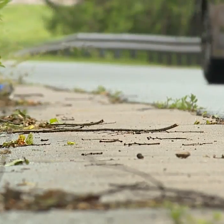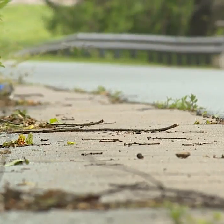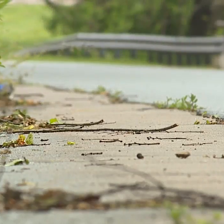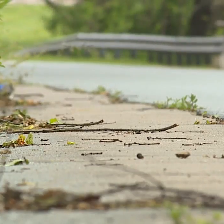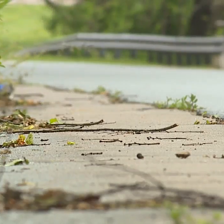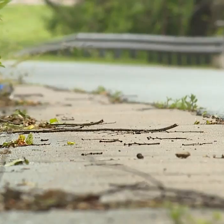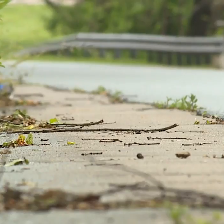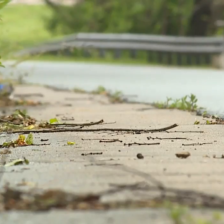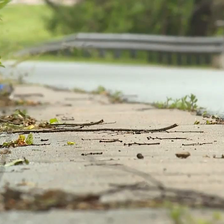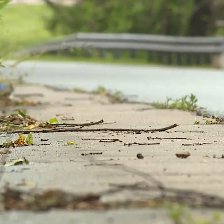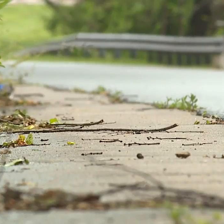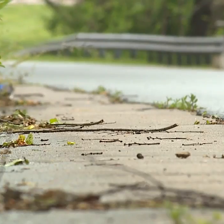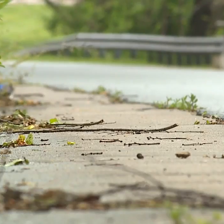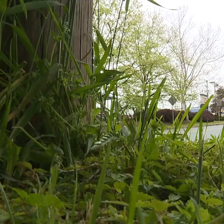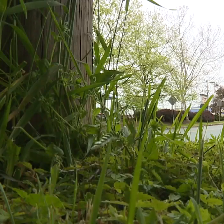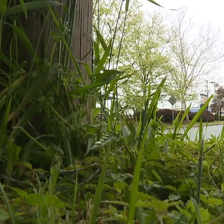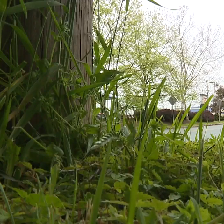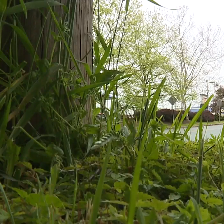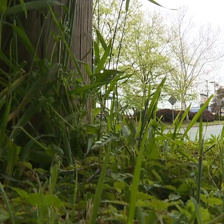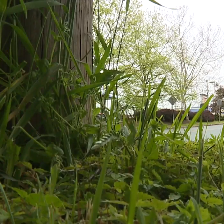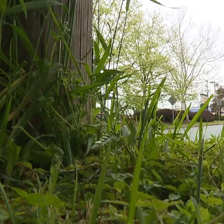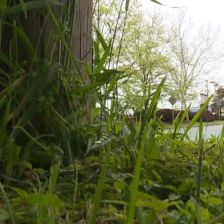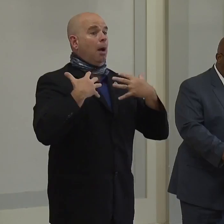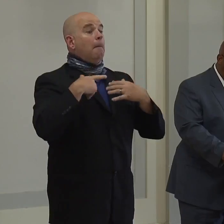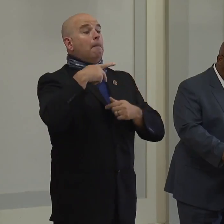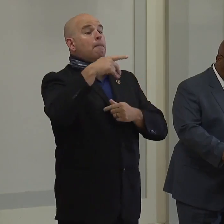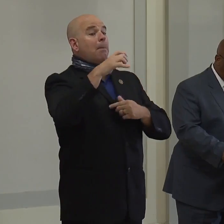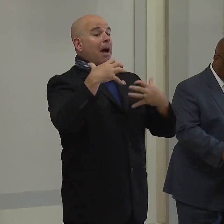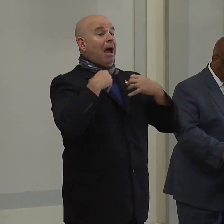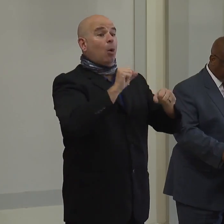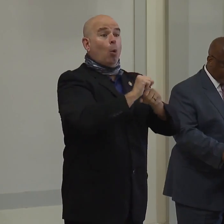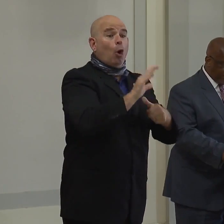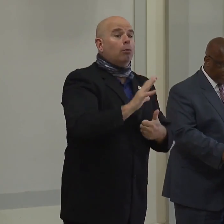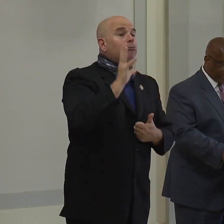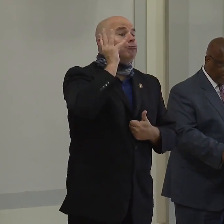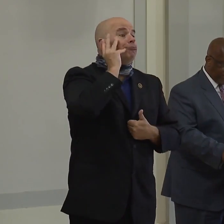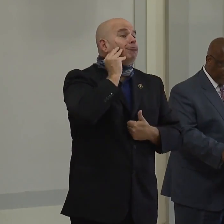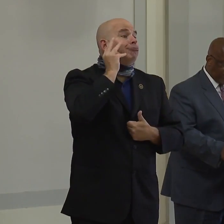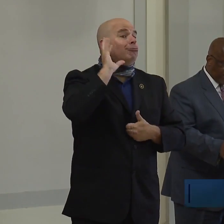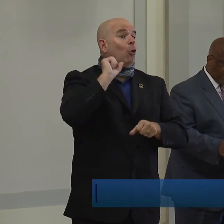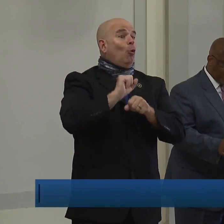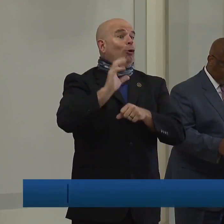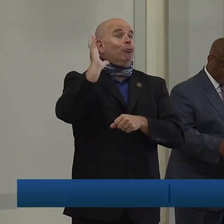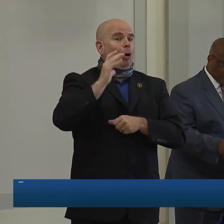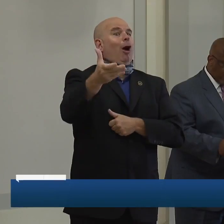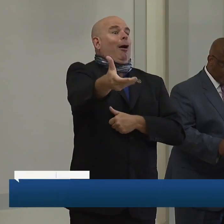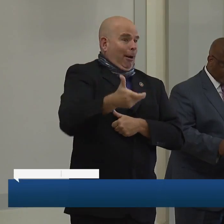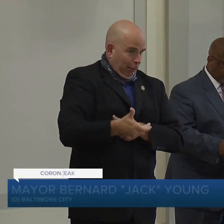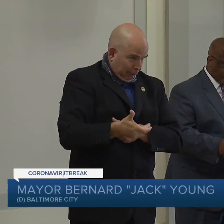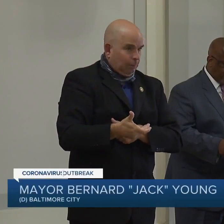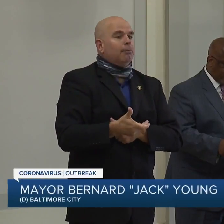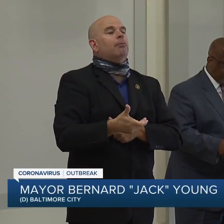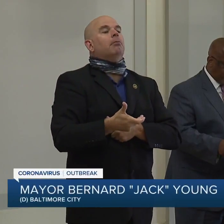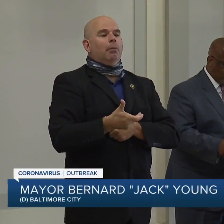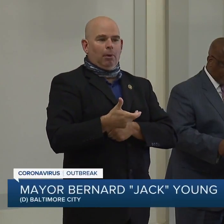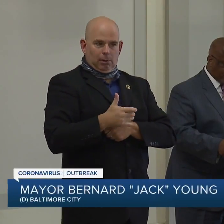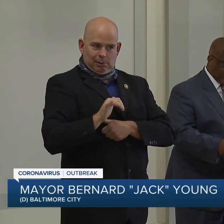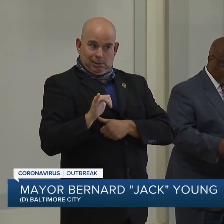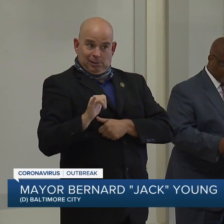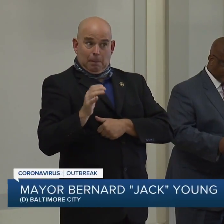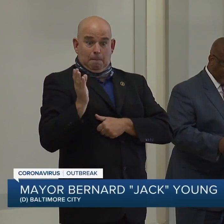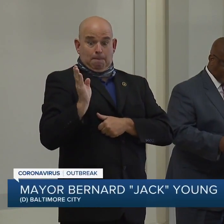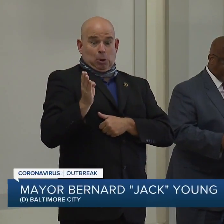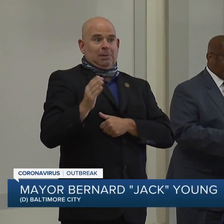coordinators for people living in Baltimore City. All 300 plus members of the Baltimore Health Corps will receive a living